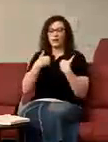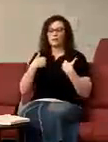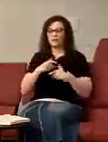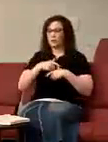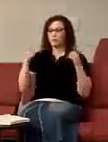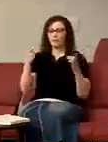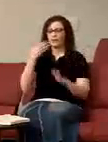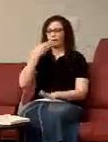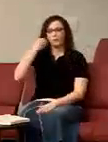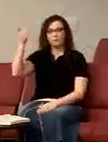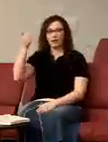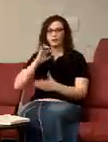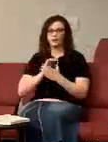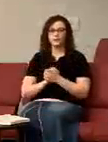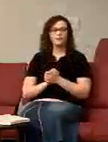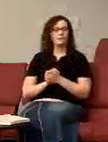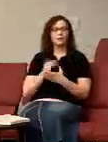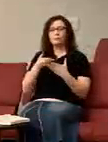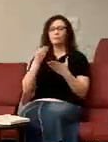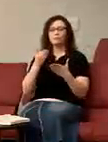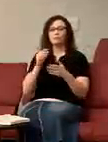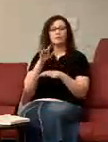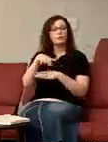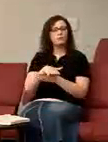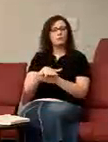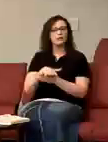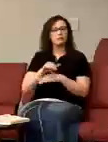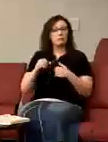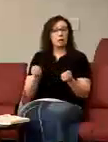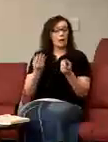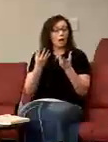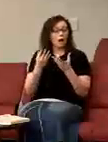And in fact, before the flood, how long did people live?